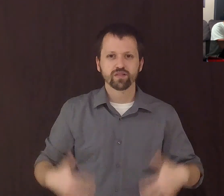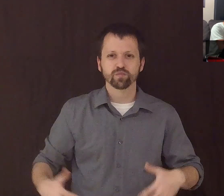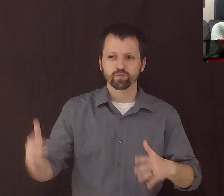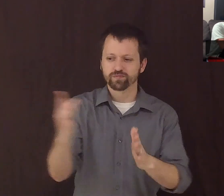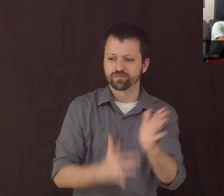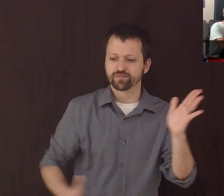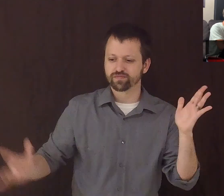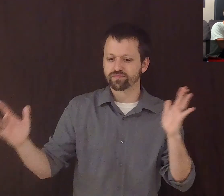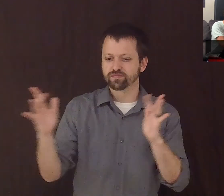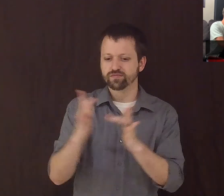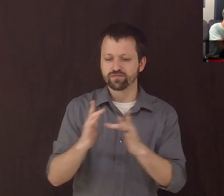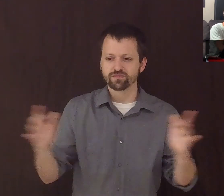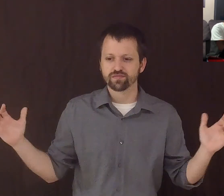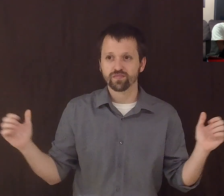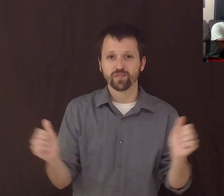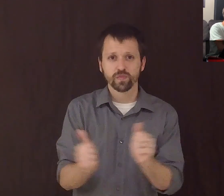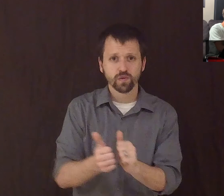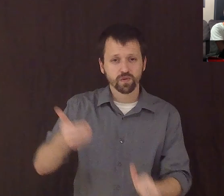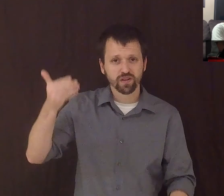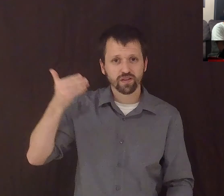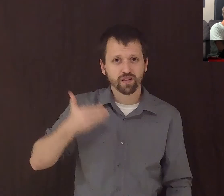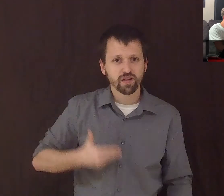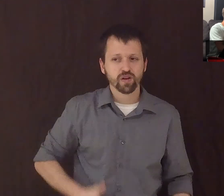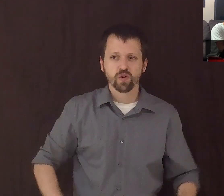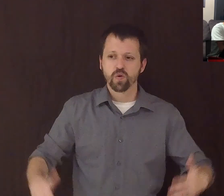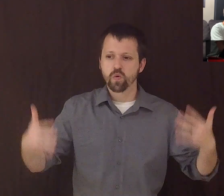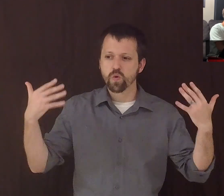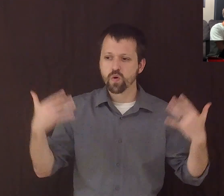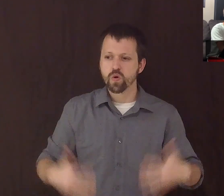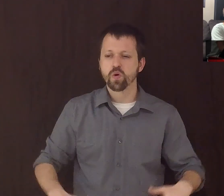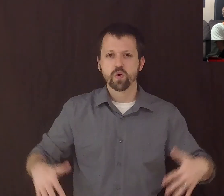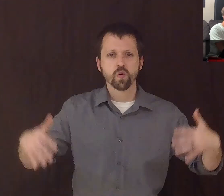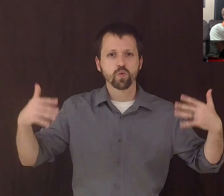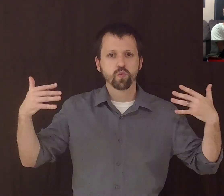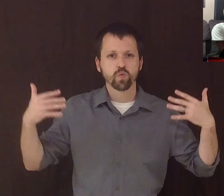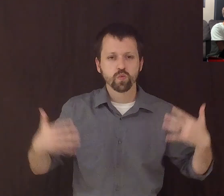Whoa, there is another in the fire.